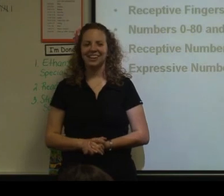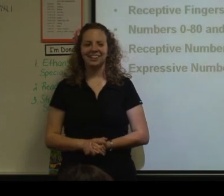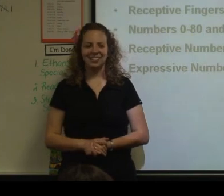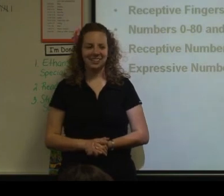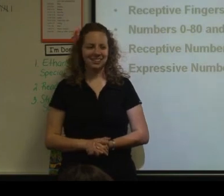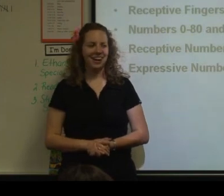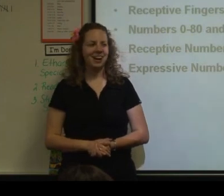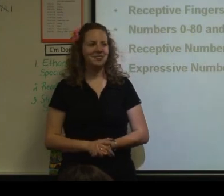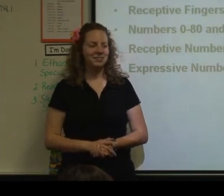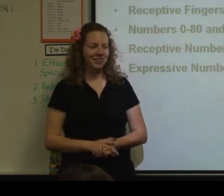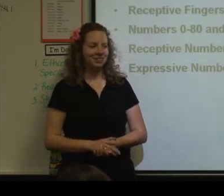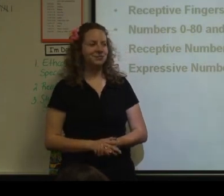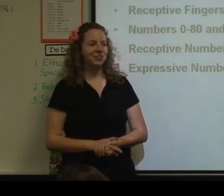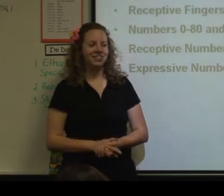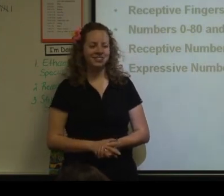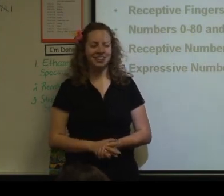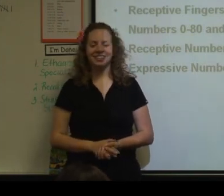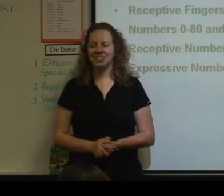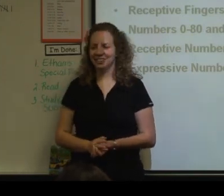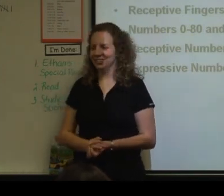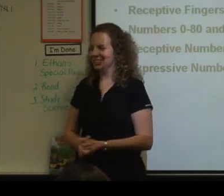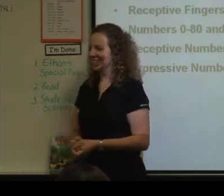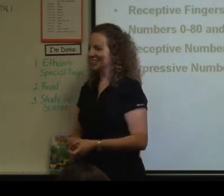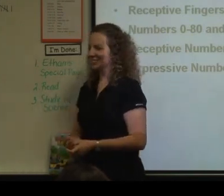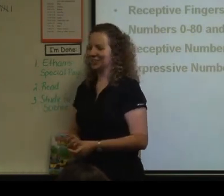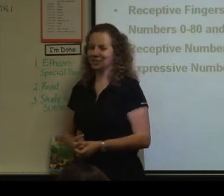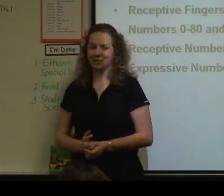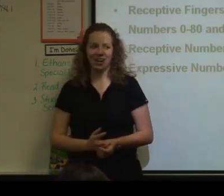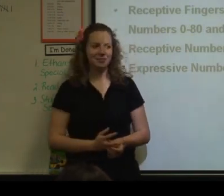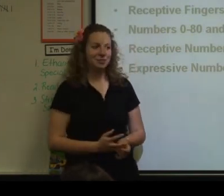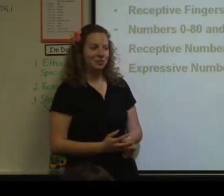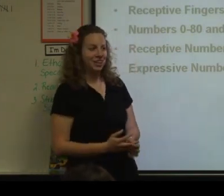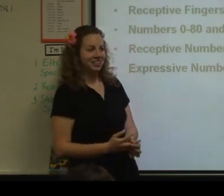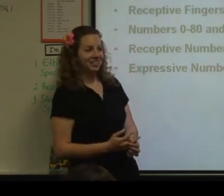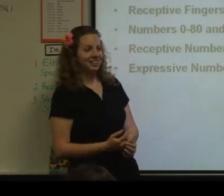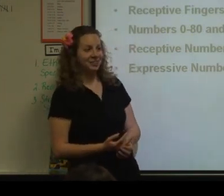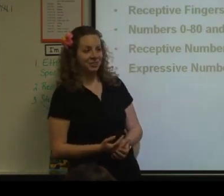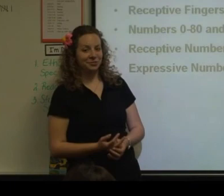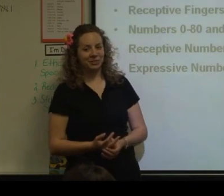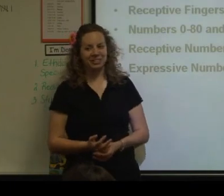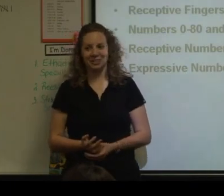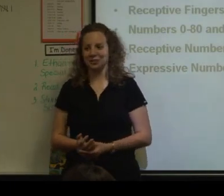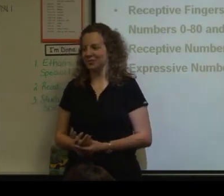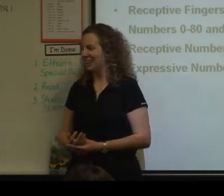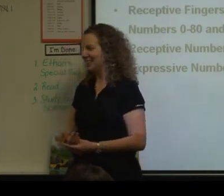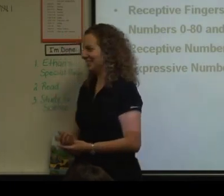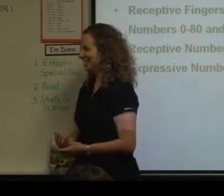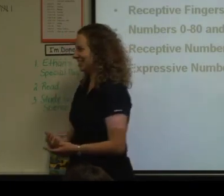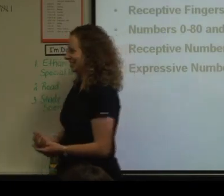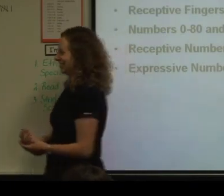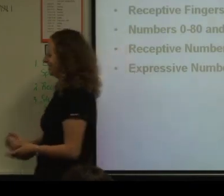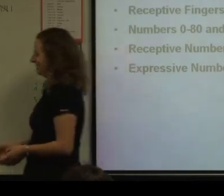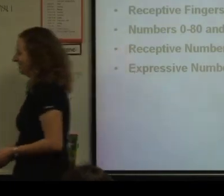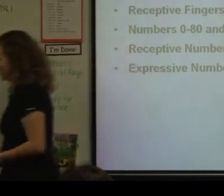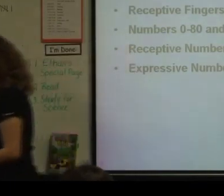2,492. Good job, 2,492. Unless, of course, you thought it was 2,942 when I decided.